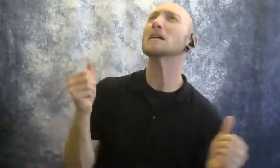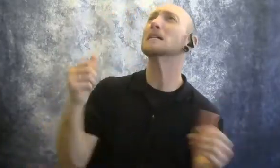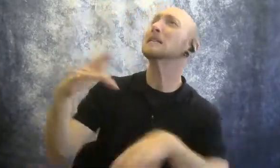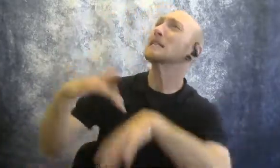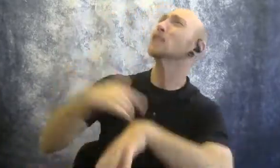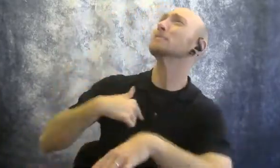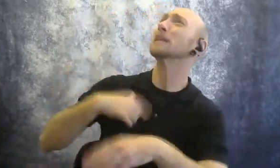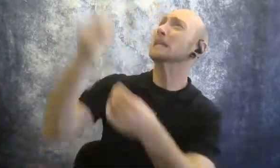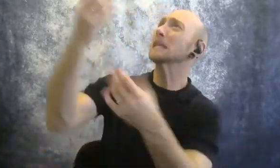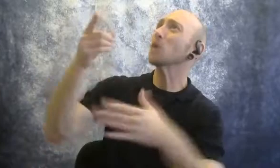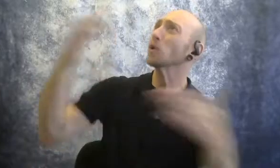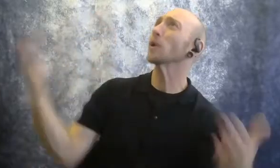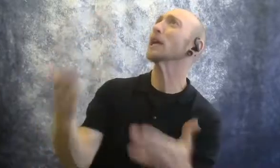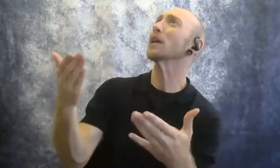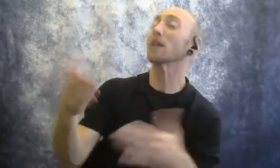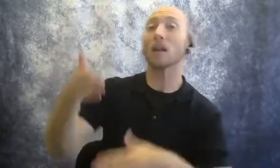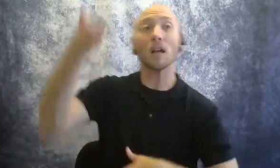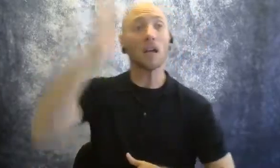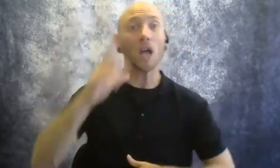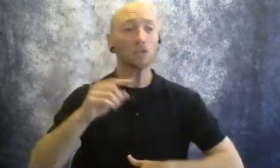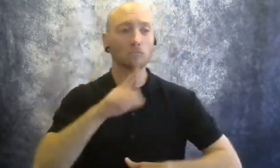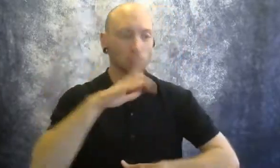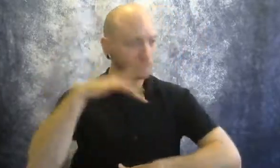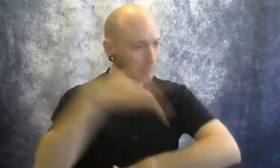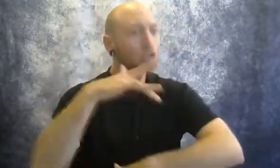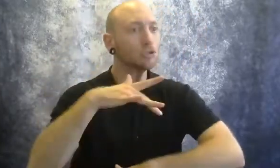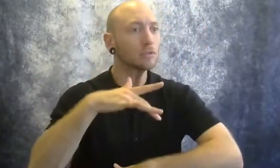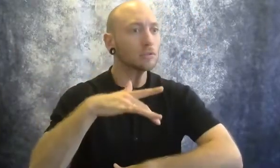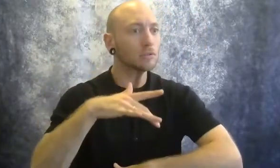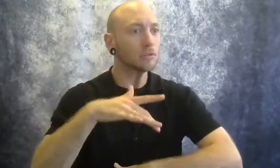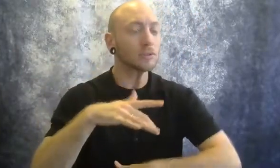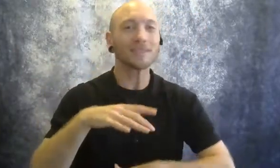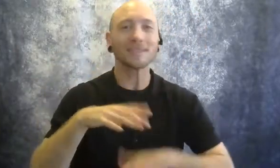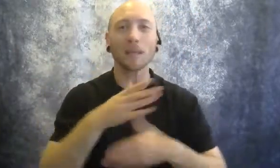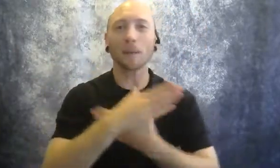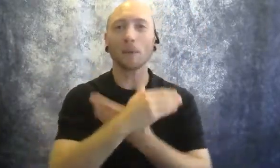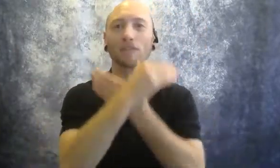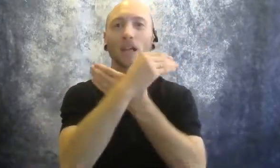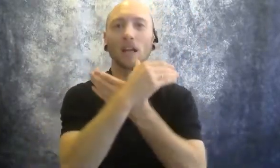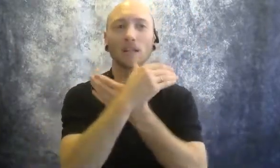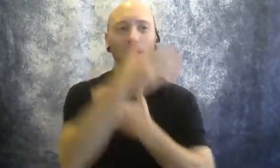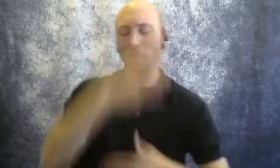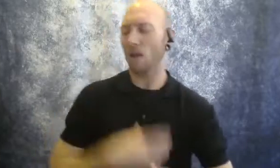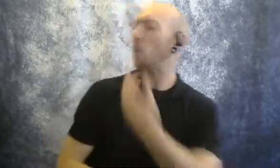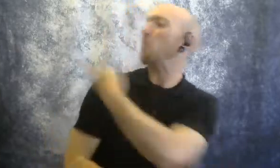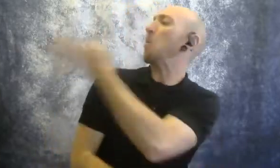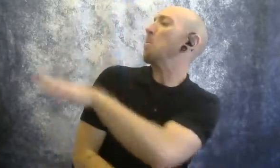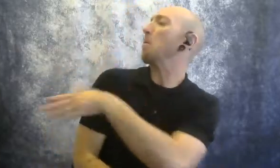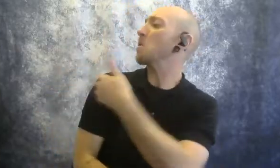despair, touch me, God, let me know that you're here. Whereupon God reached down and touched the man, but the man brushed the butterfly away and